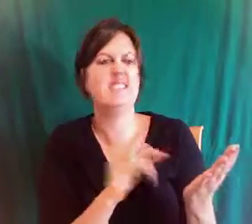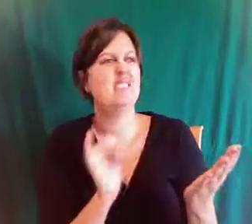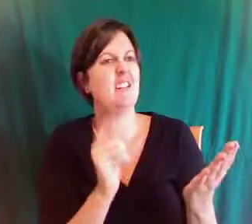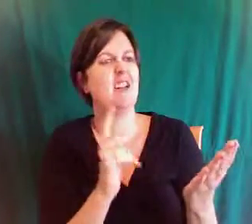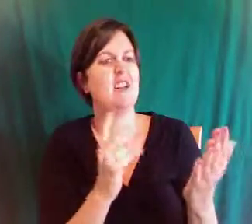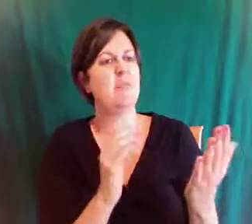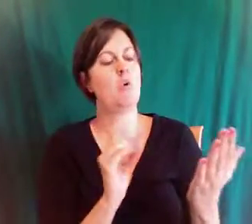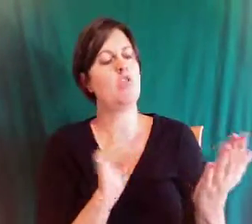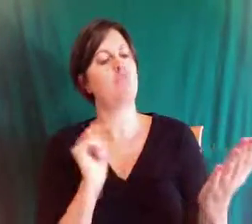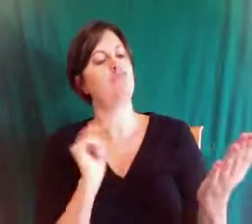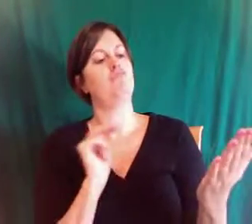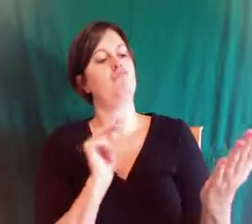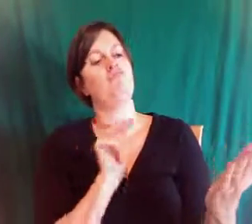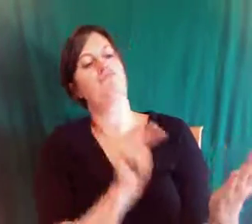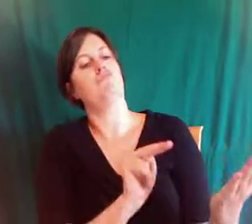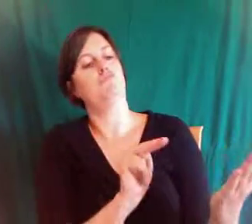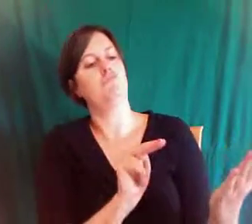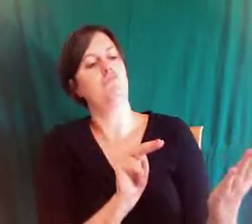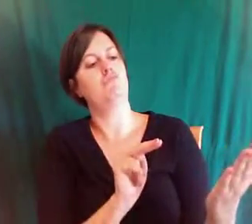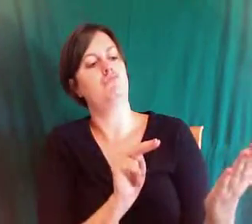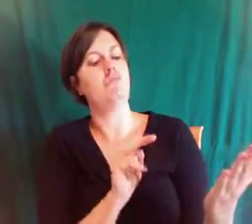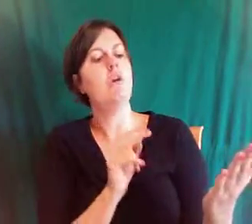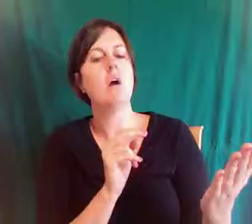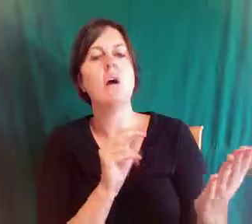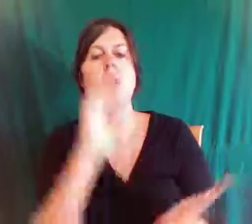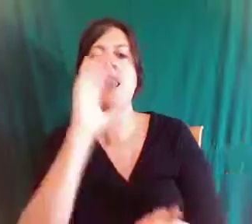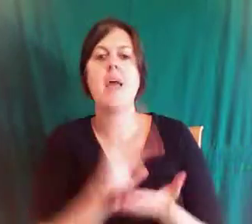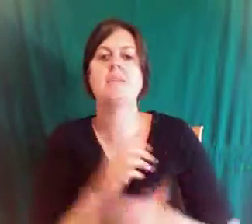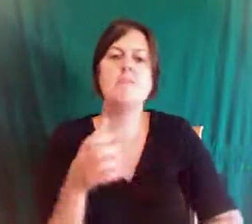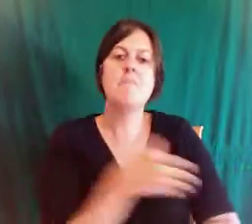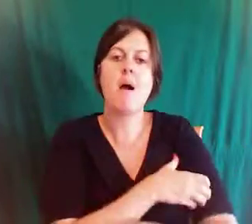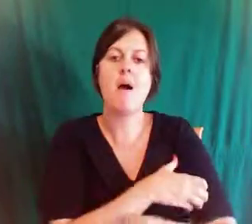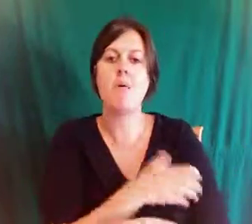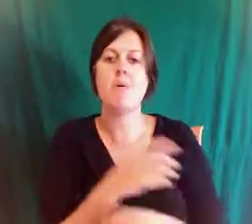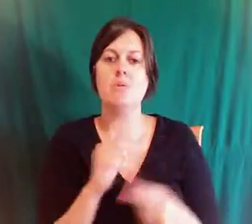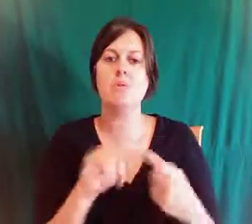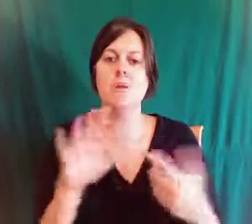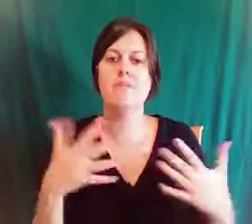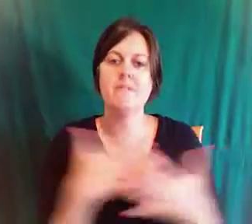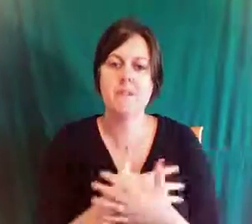third perspective. Does that make Exactly. sense? Yes. Yeah. And that's, I think, very much